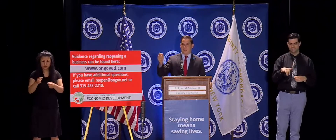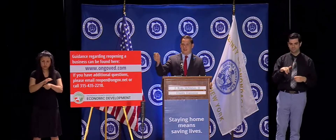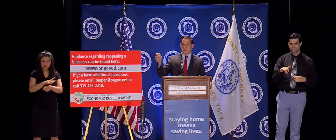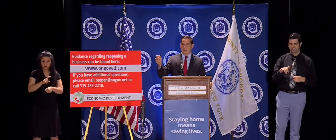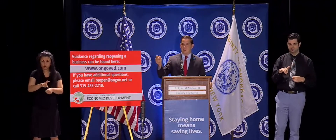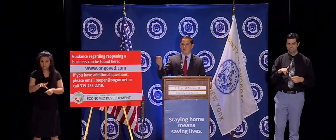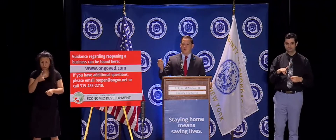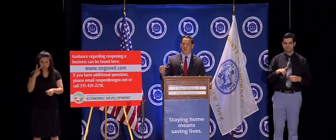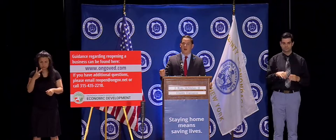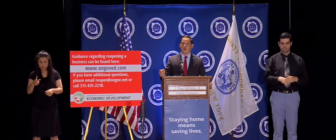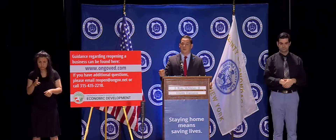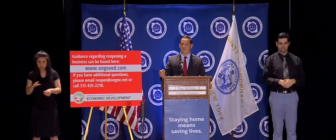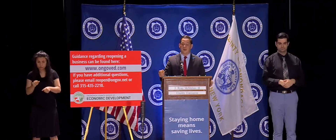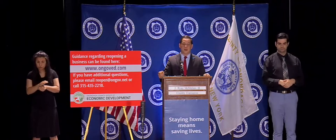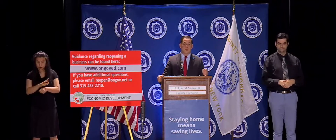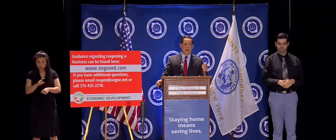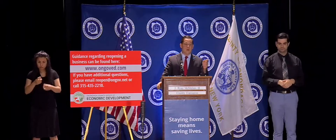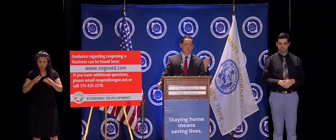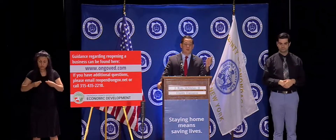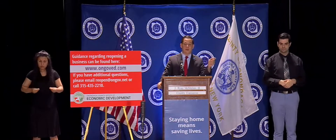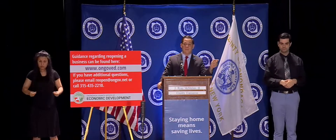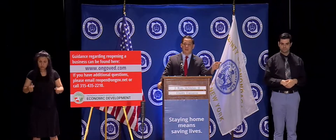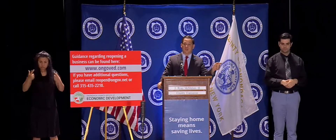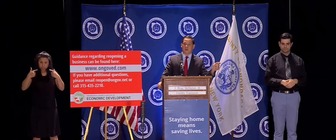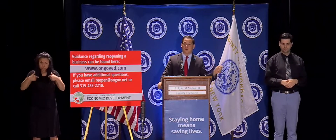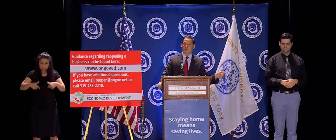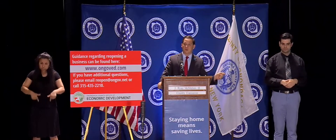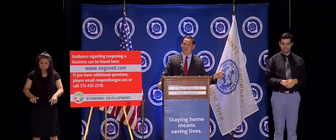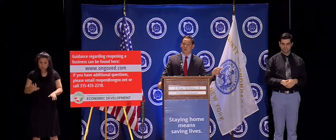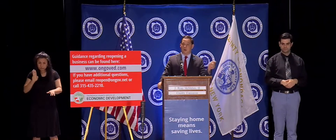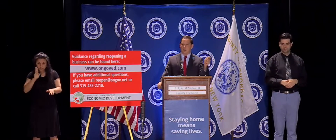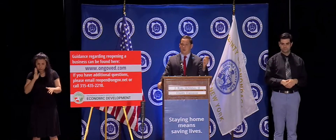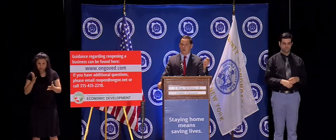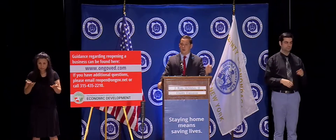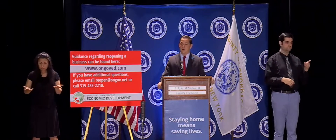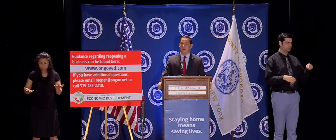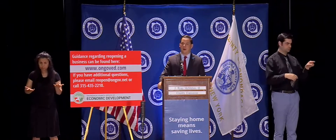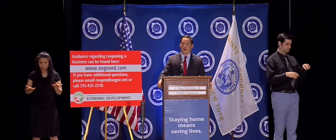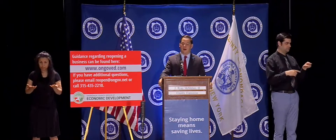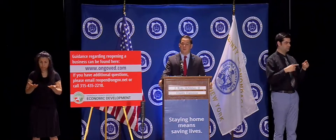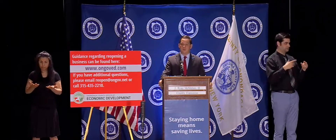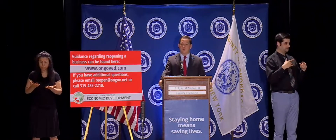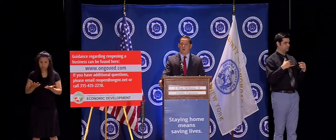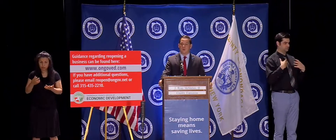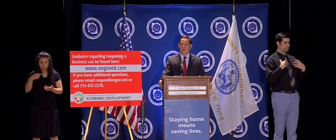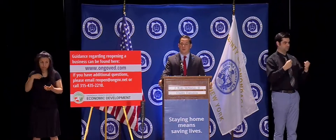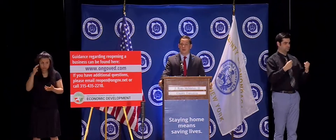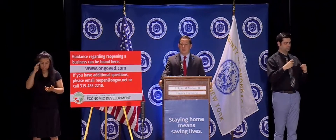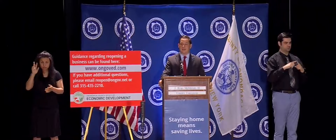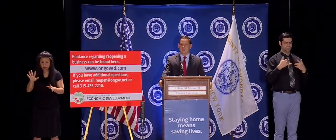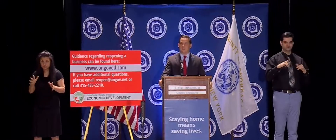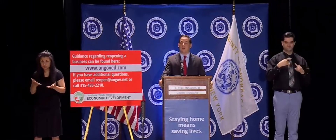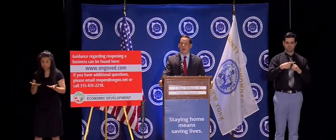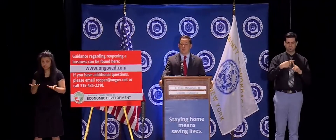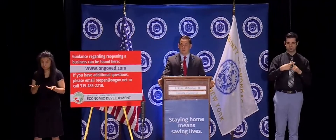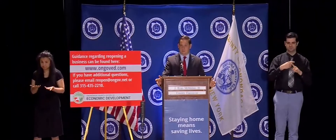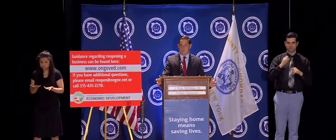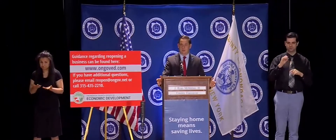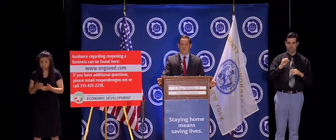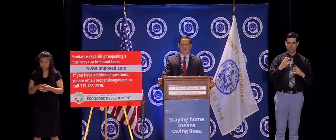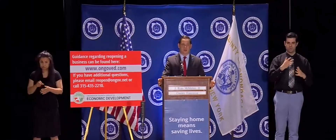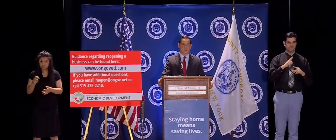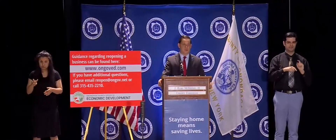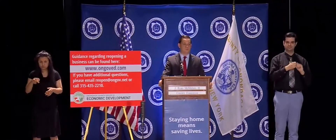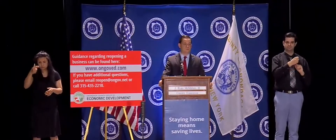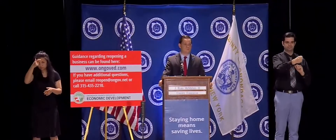you will test negative, or else that would be the metric for you to be recovered. So that's the problem.